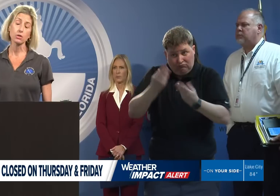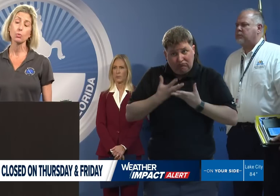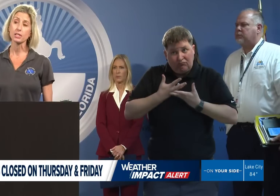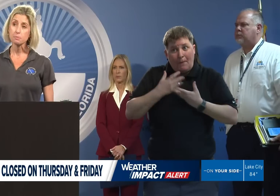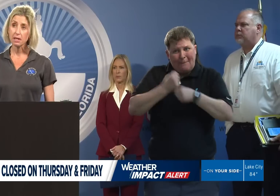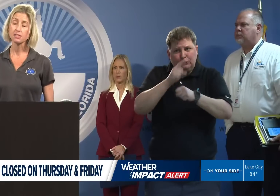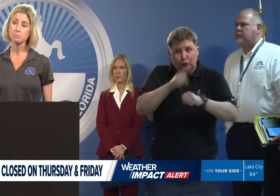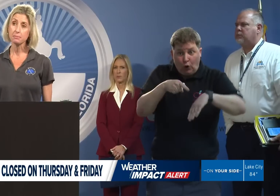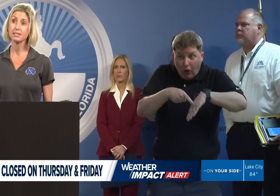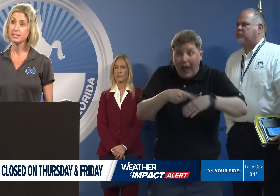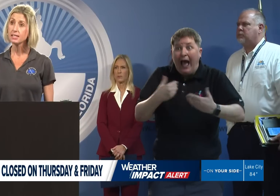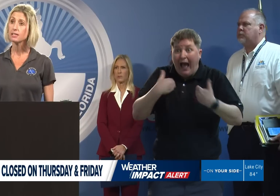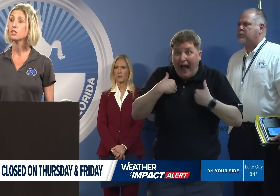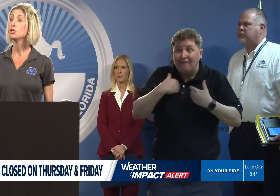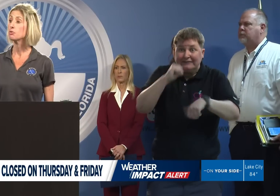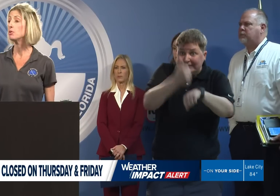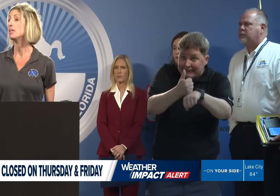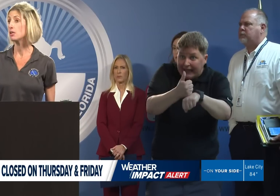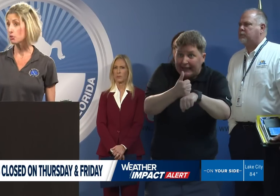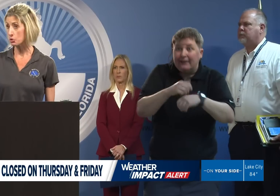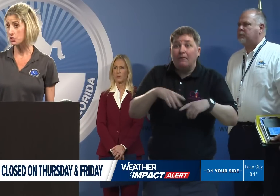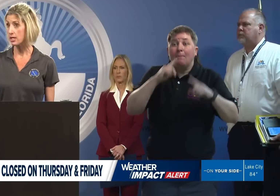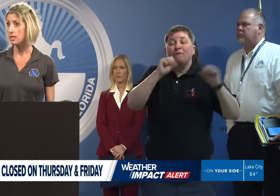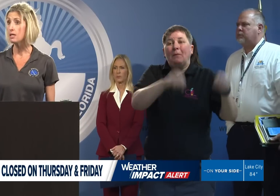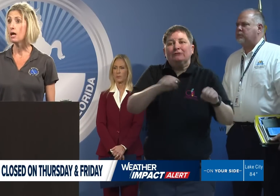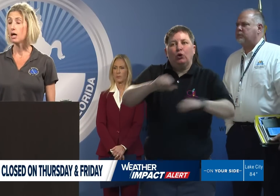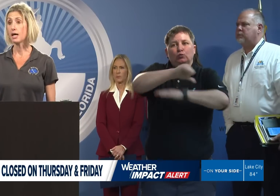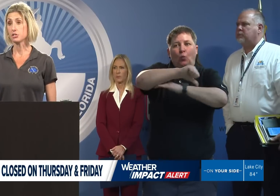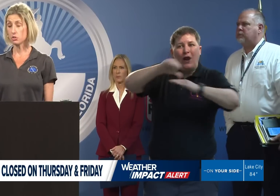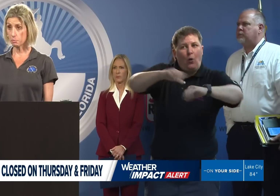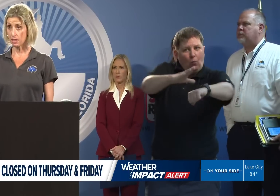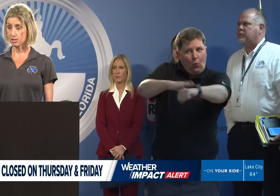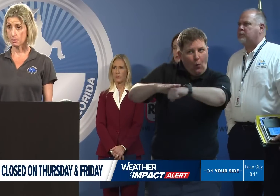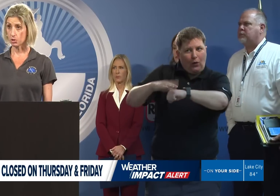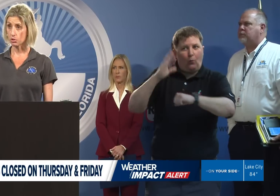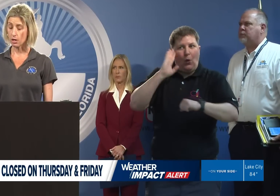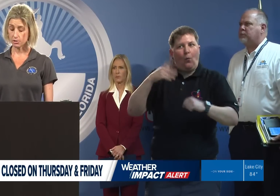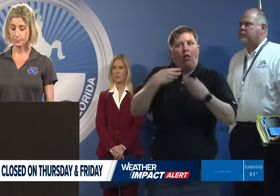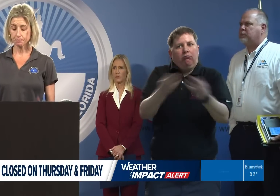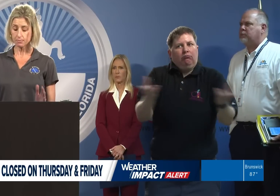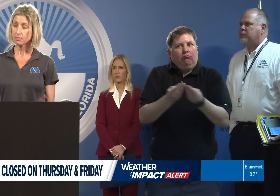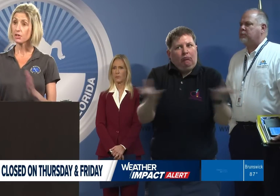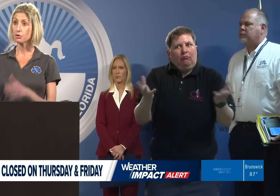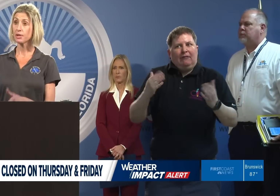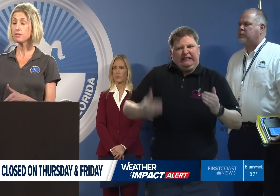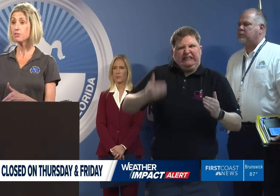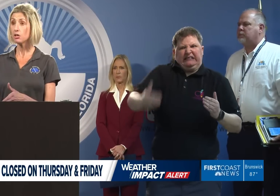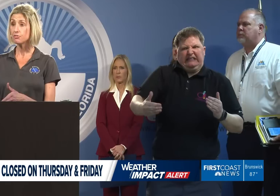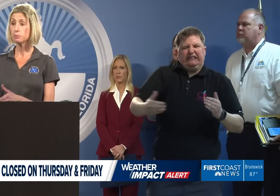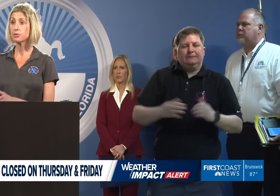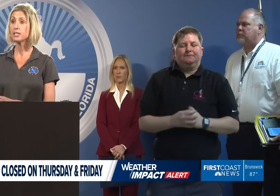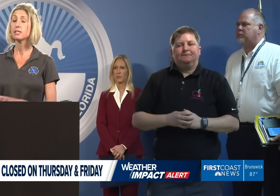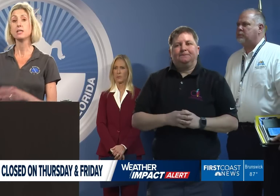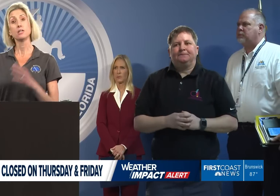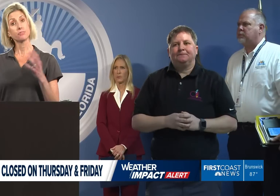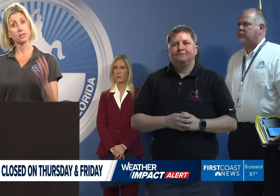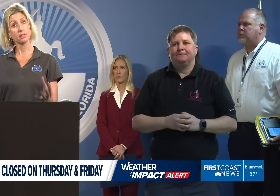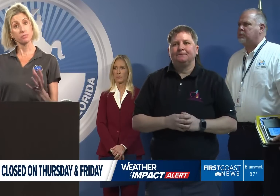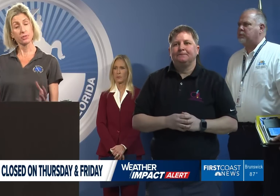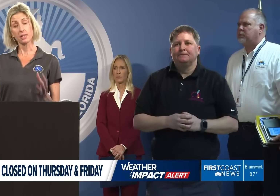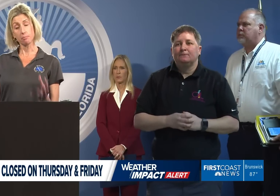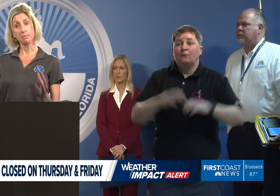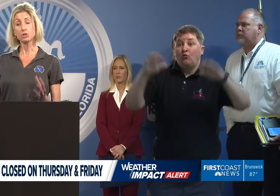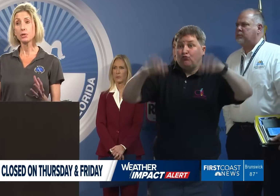some tornado warnings possibly being needed through today, Thursday, as those bands come across. The rainfall footprint